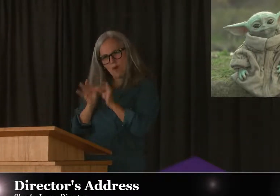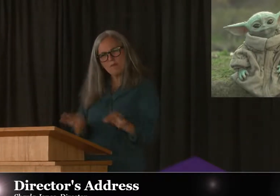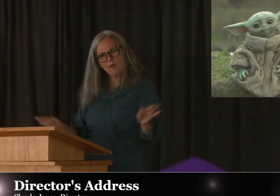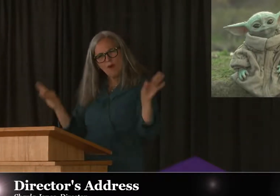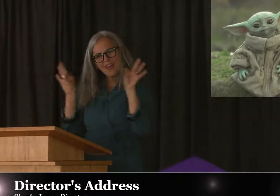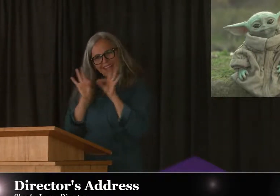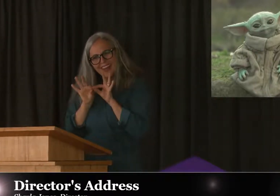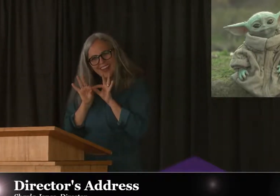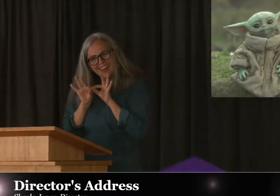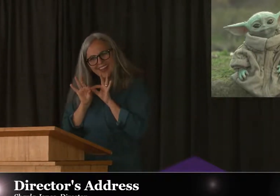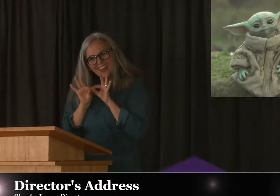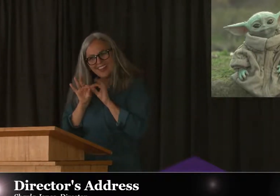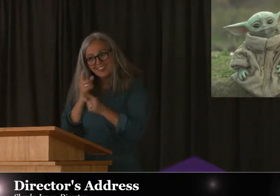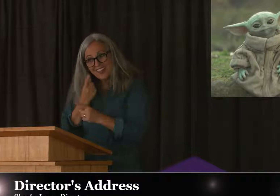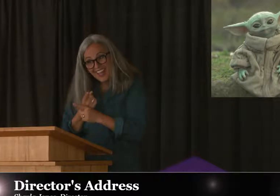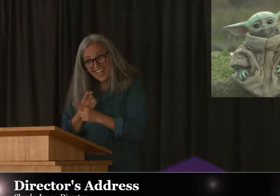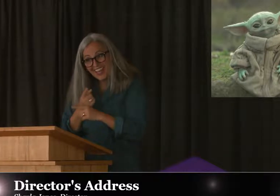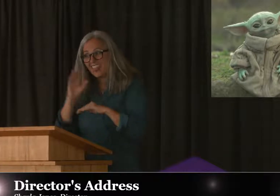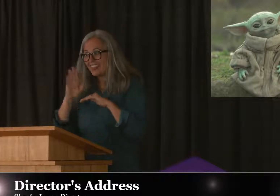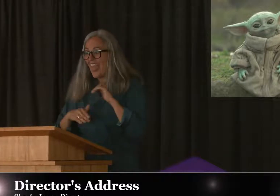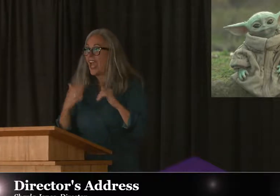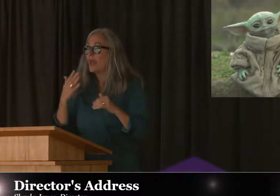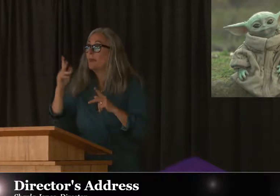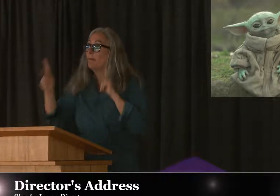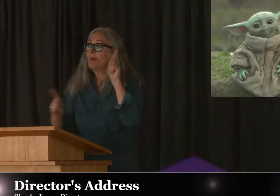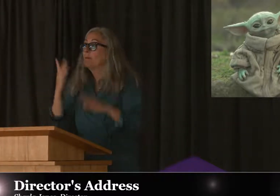but what I am saying is that what's inside is more important, right?